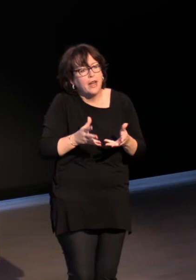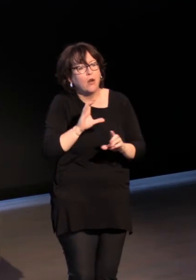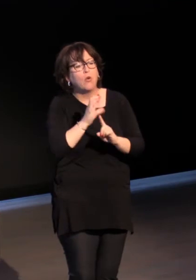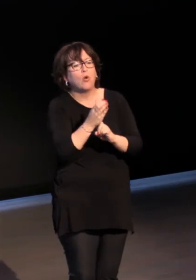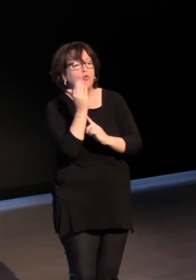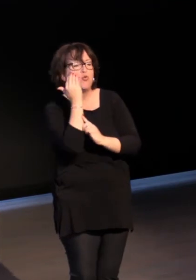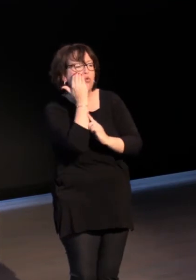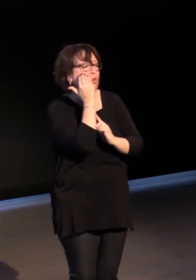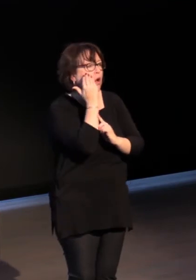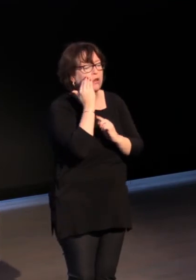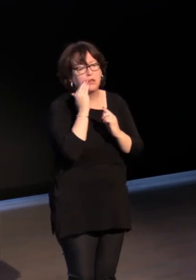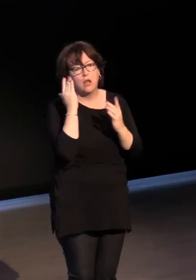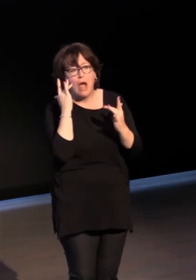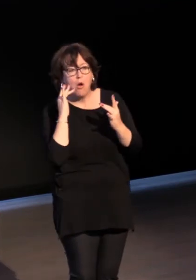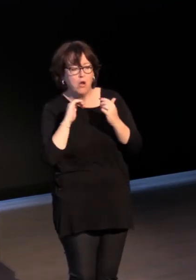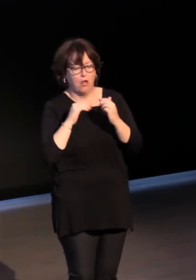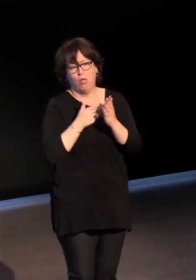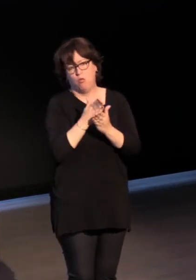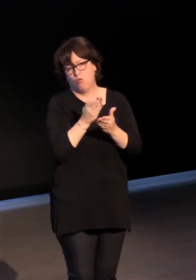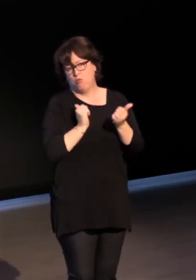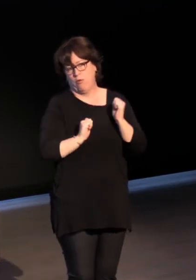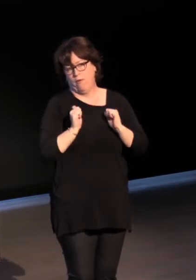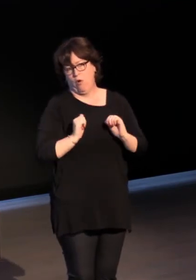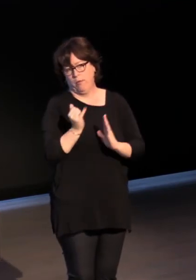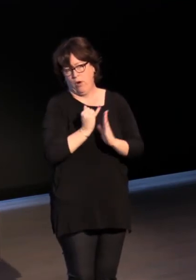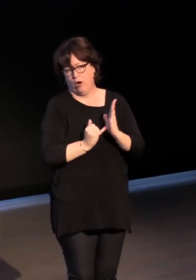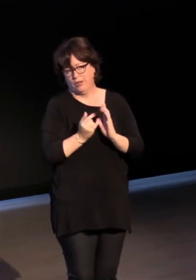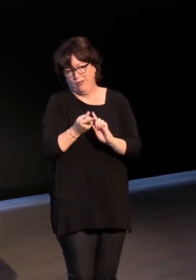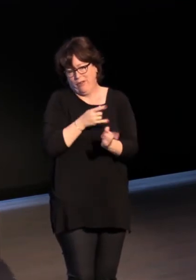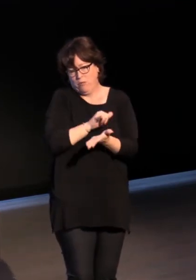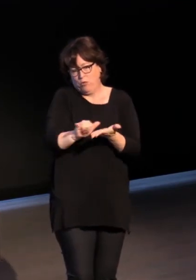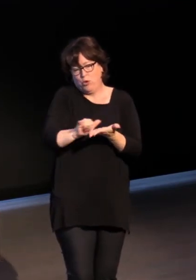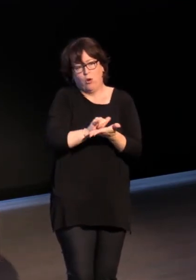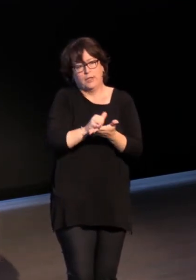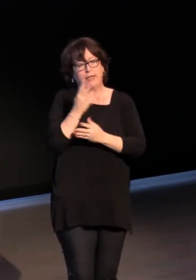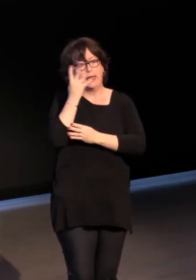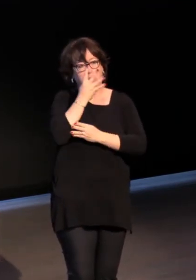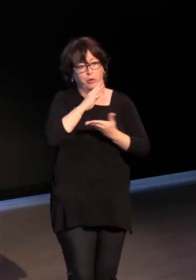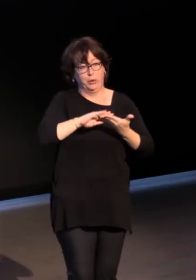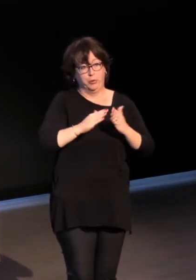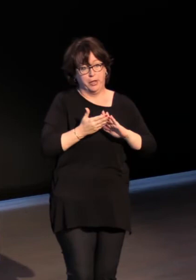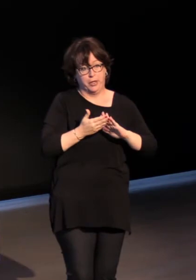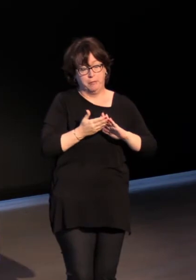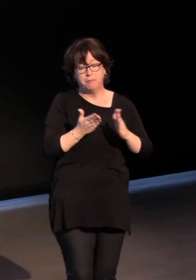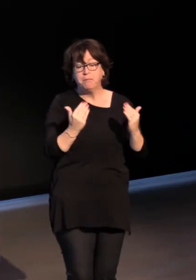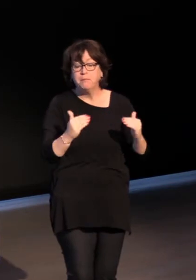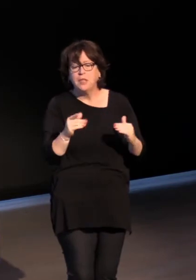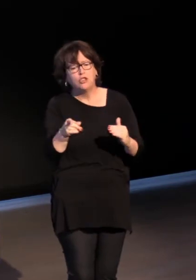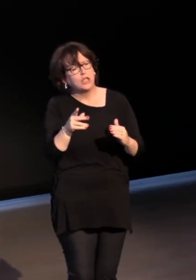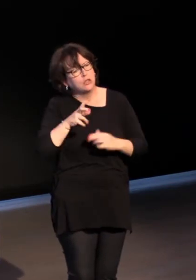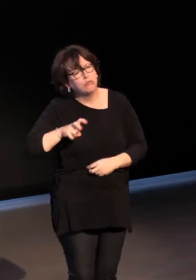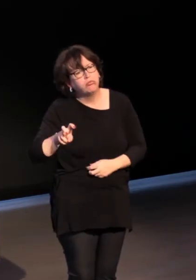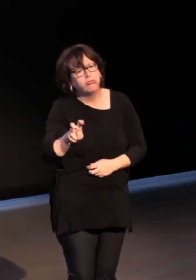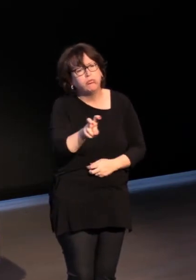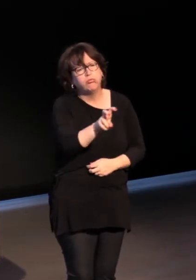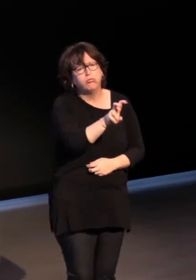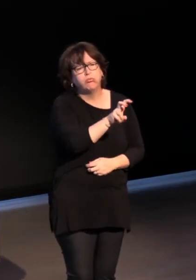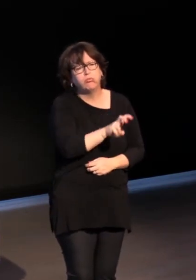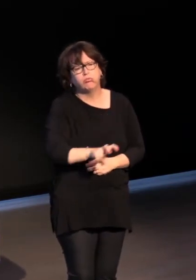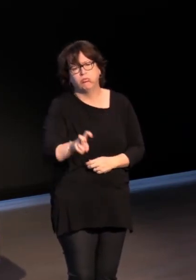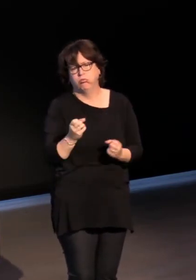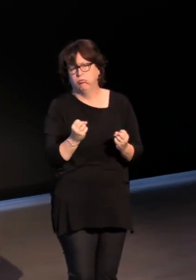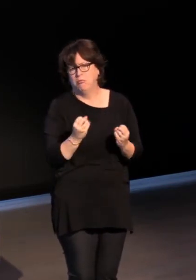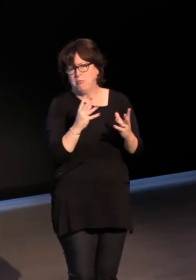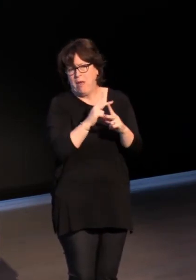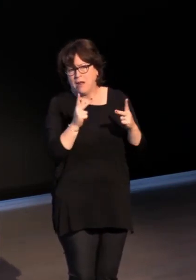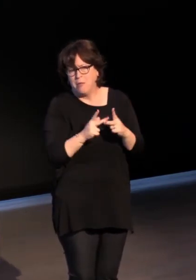nurturing and presenting the performing art traditions of New York's immigrant communities. Having traveled extensively throughout Latin